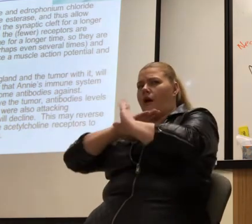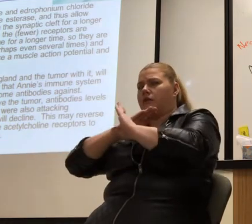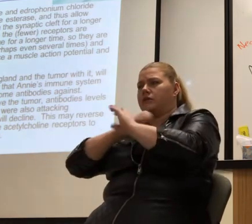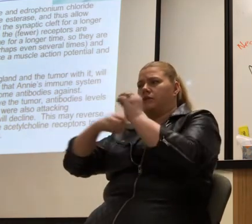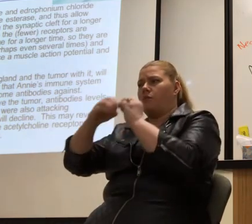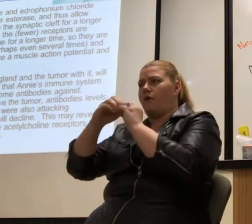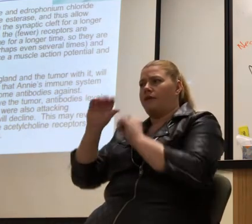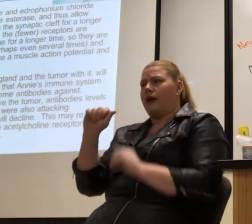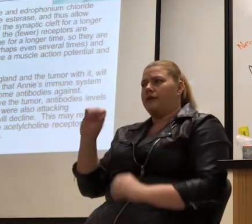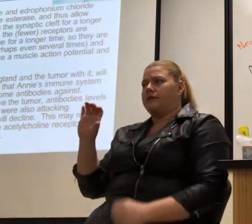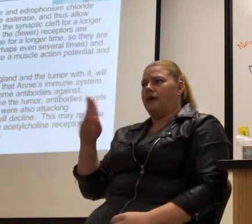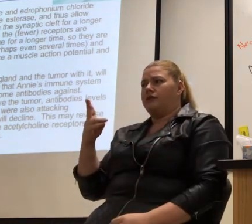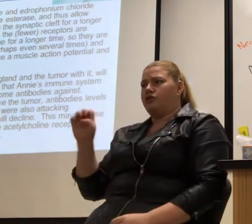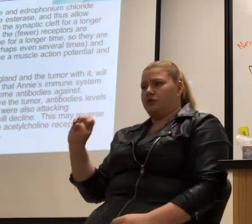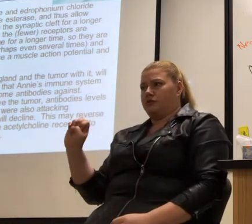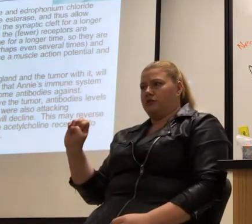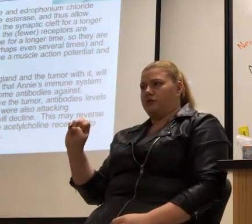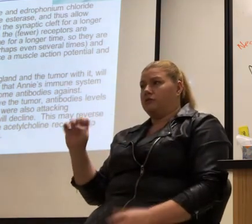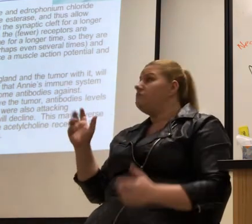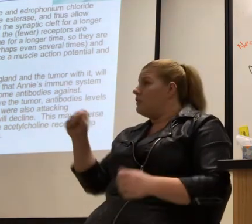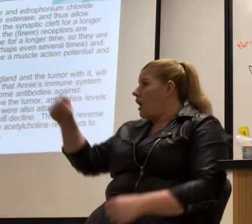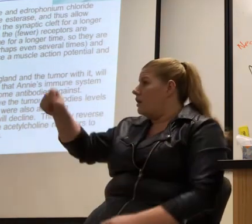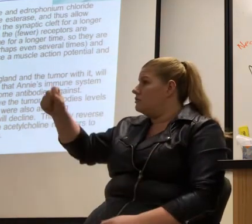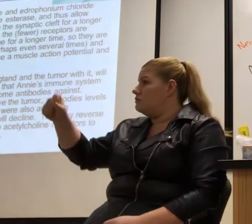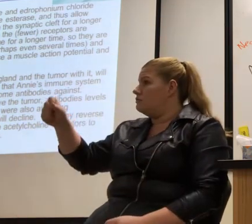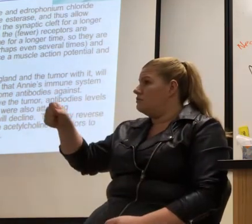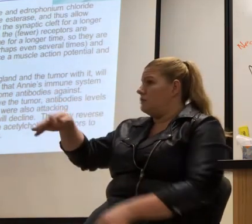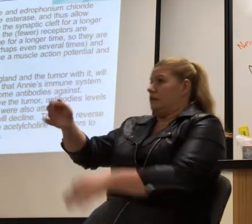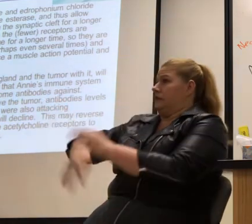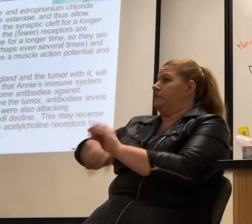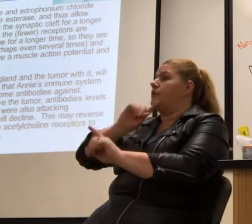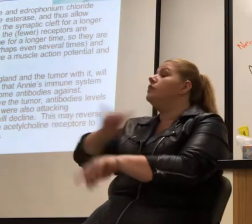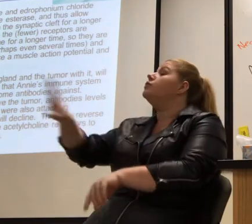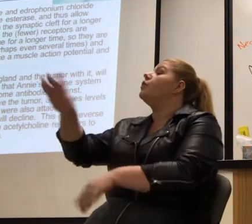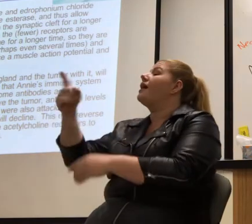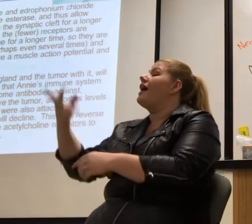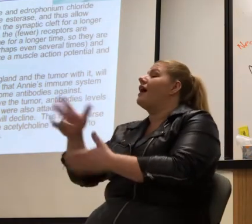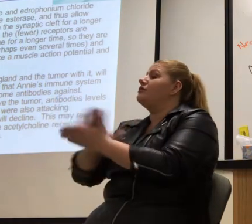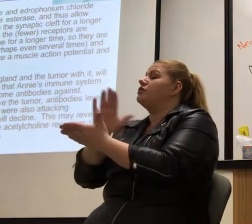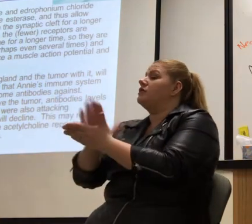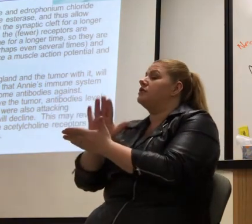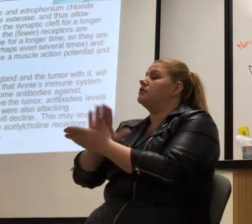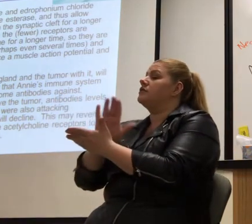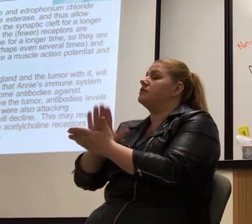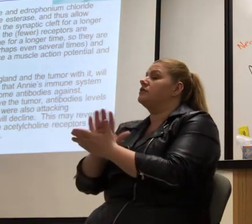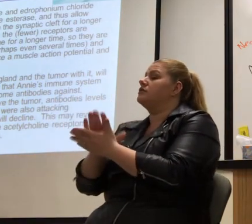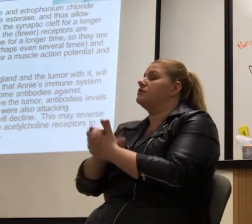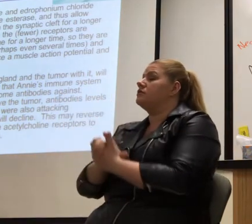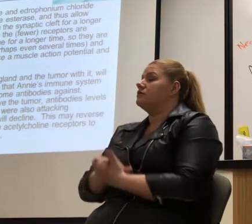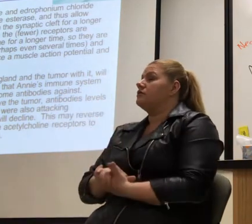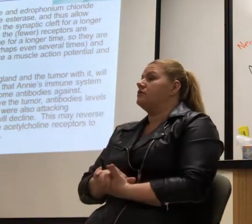of the ACHE? Yeah. Okay. So, on your half sheet, let's write about this. Write how